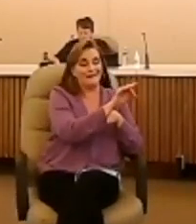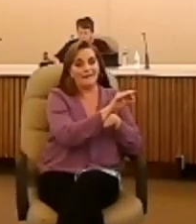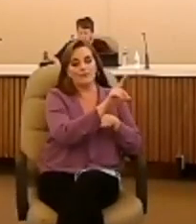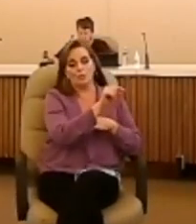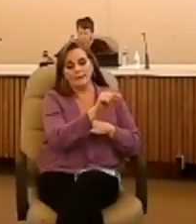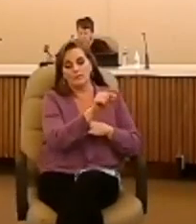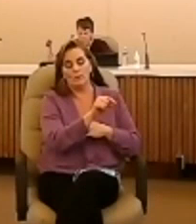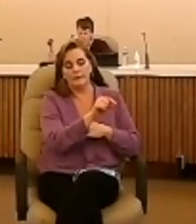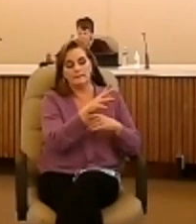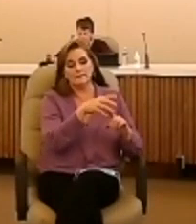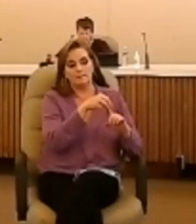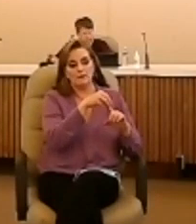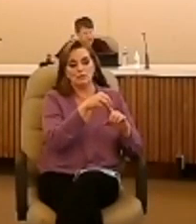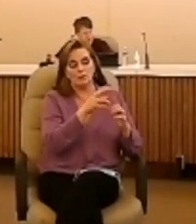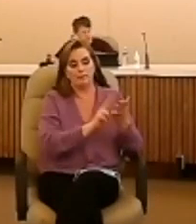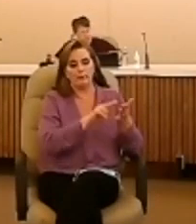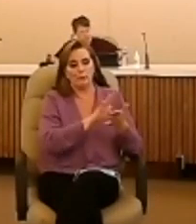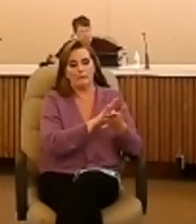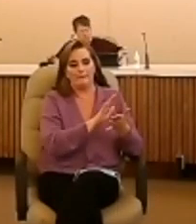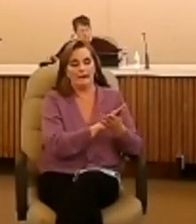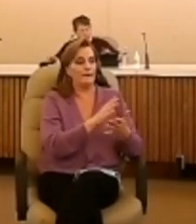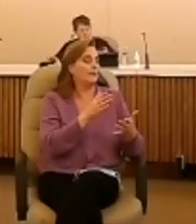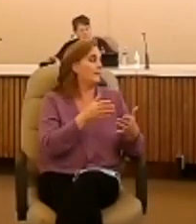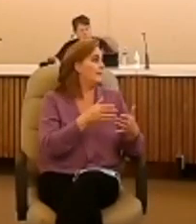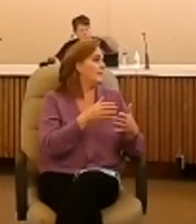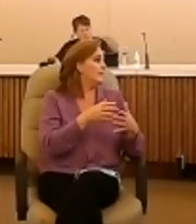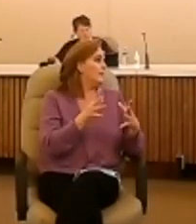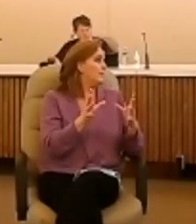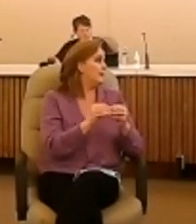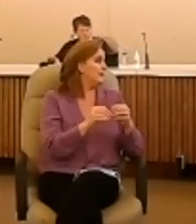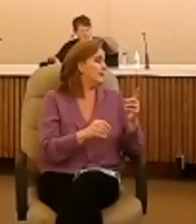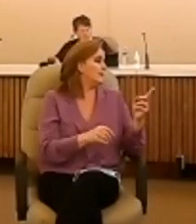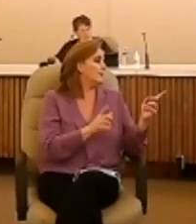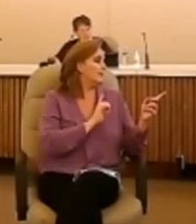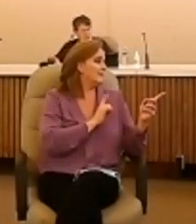Board Special Permit Meeting. Have a little break so I can find where my town board